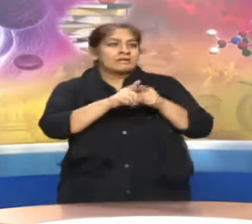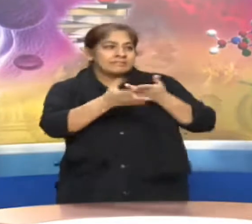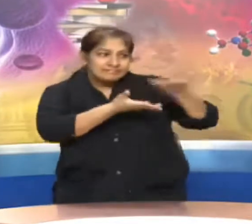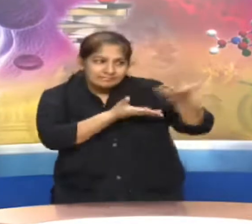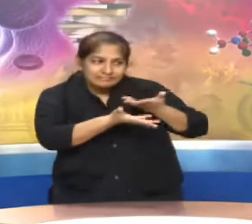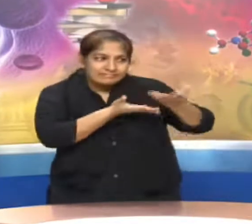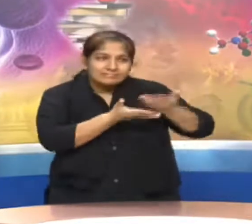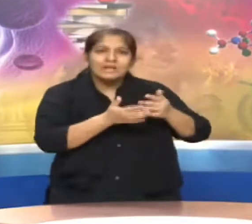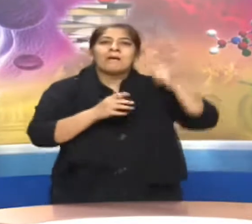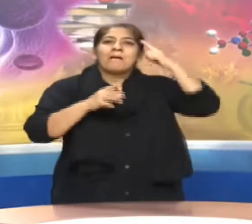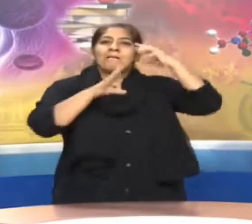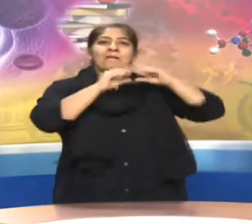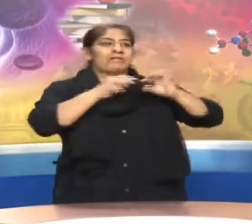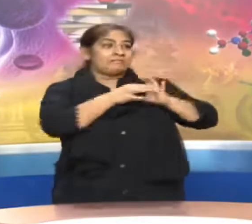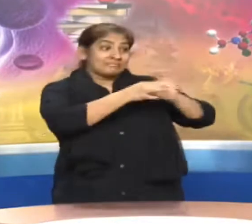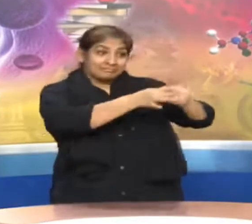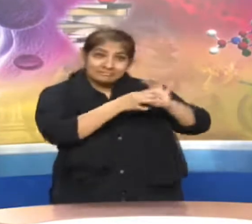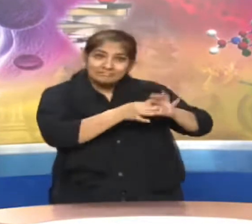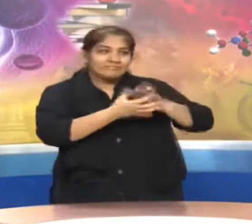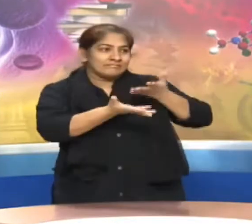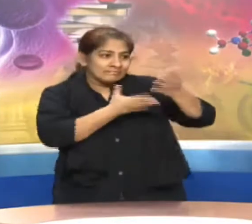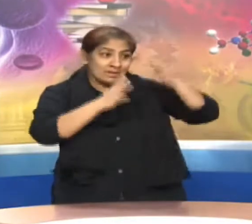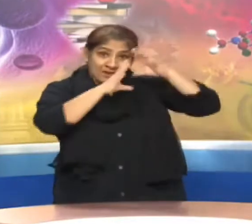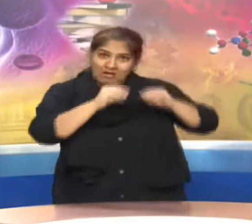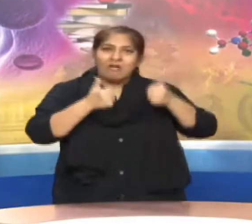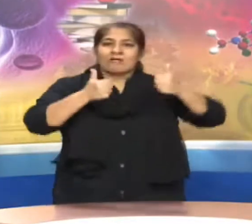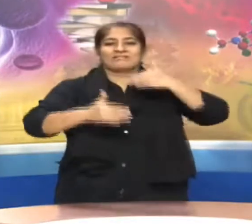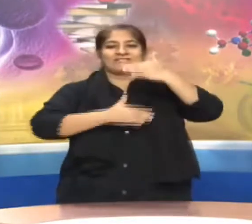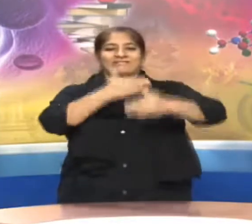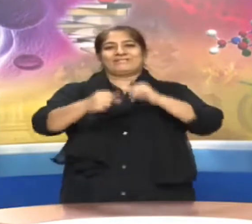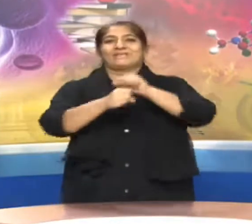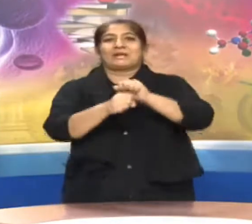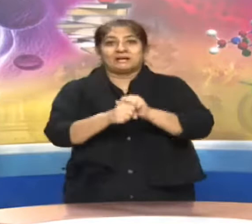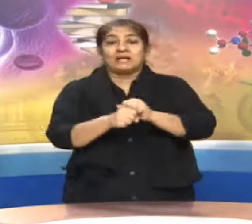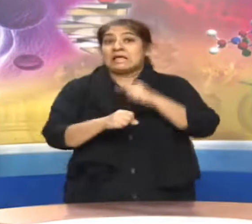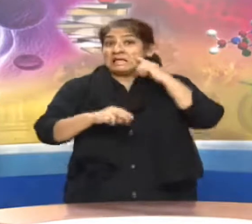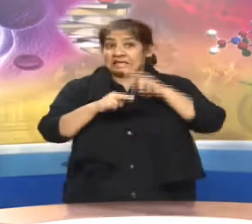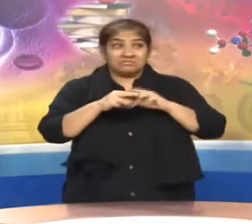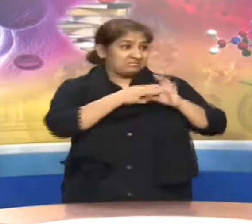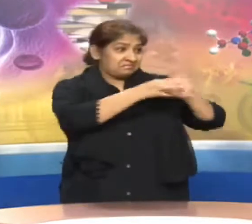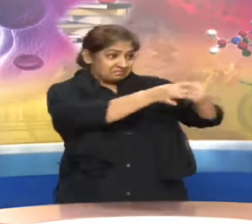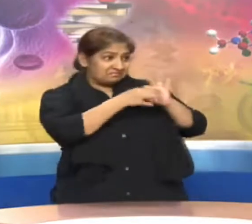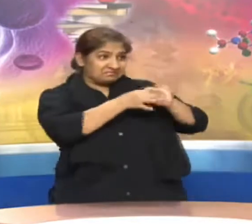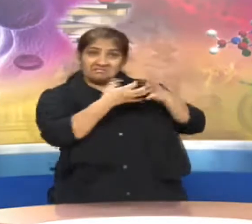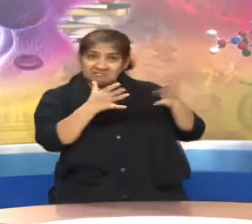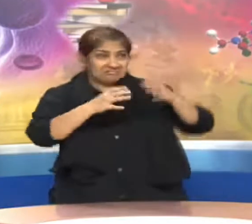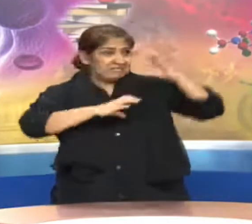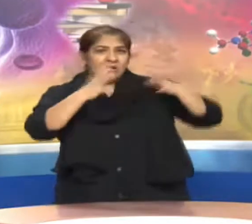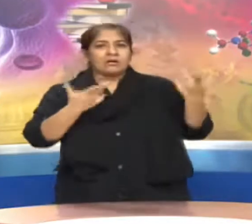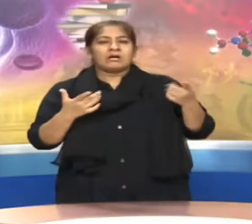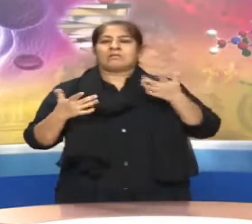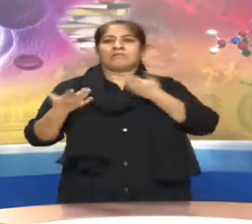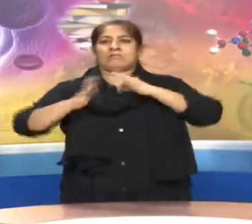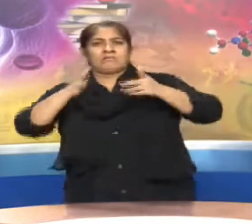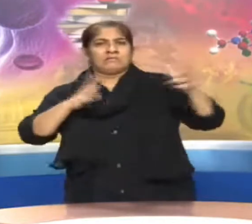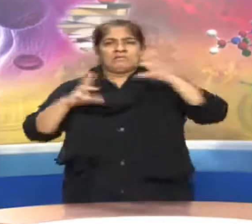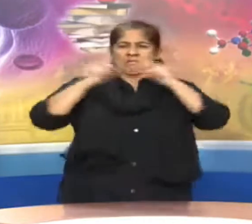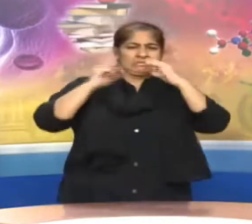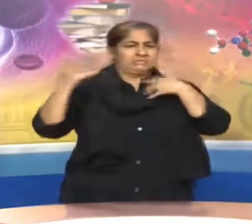communication. Just take this example which you are just watching. I am signing and the other